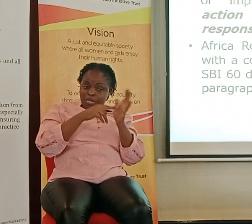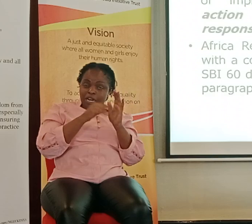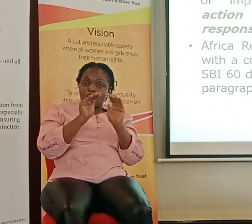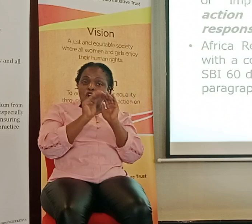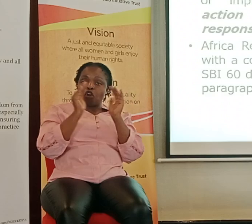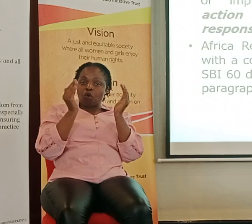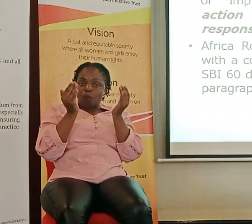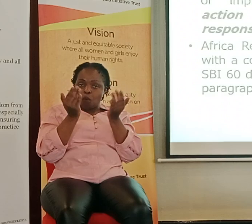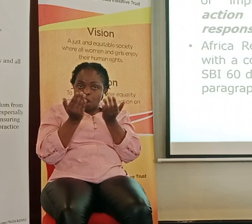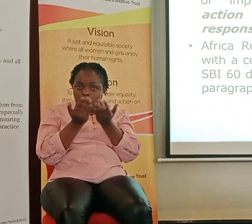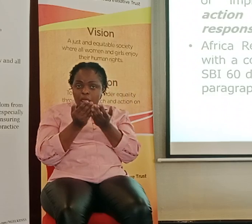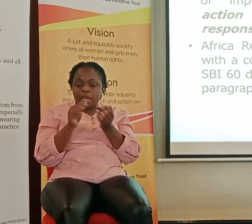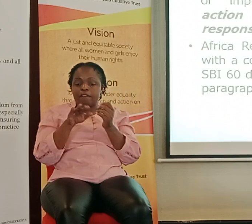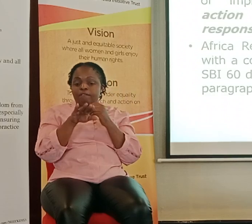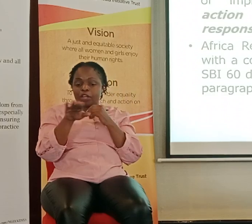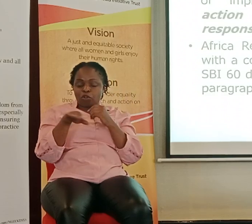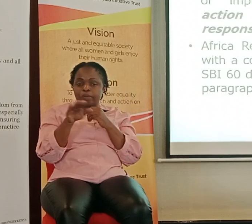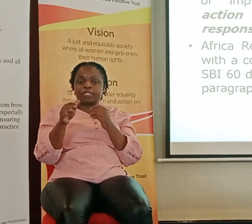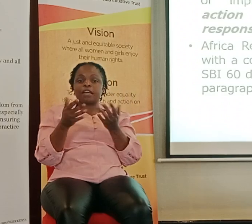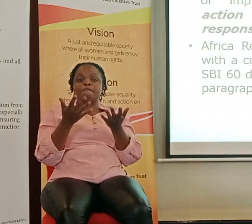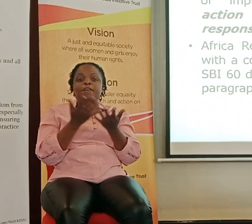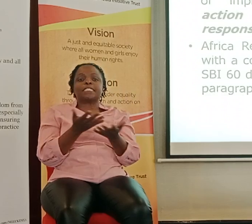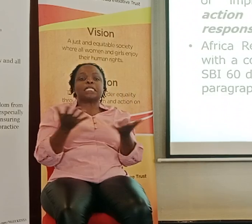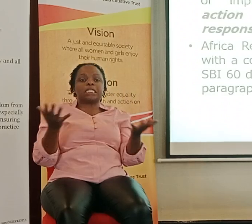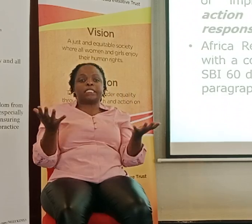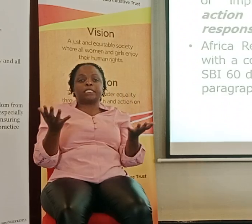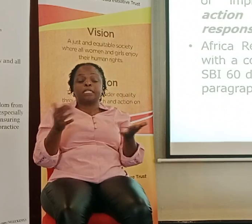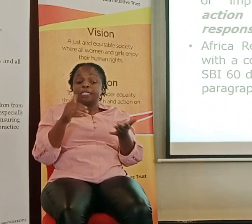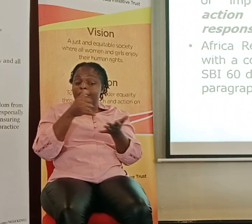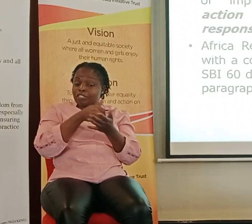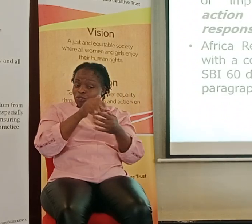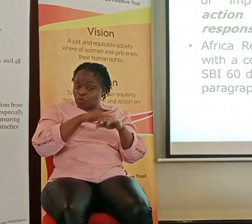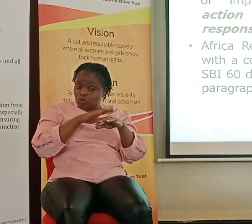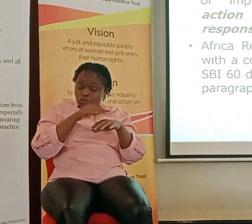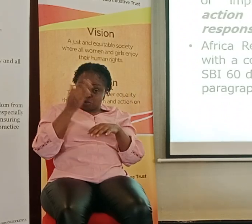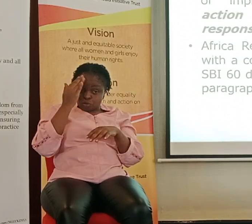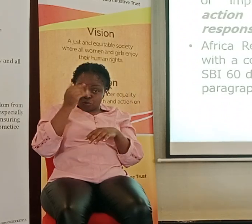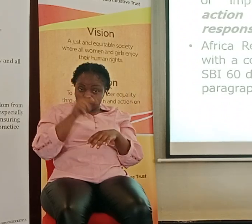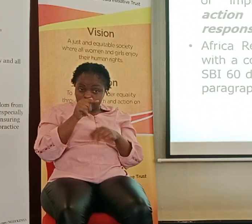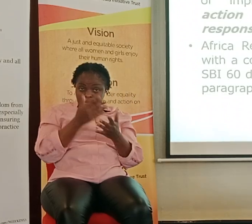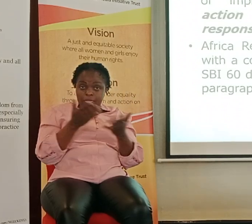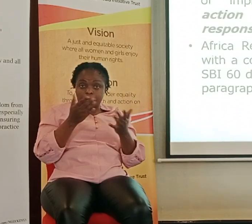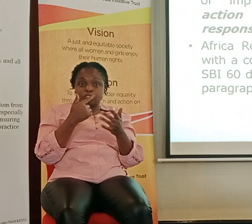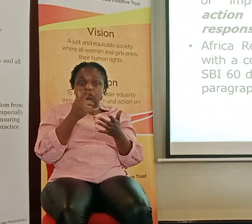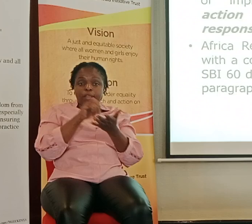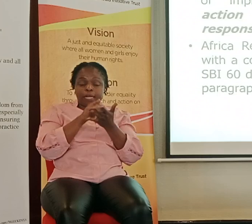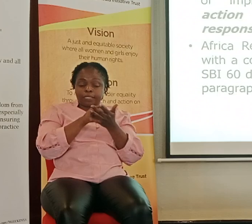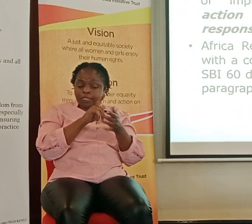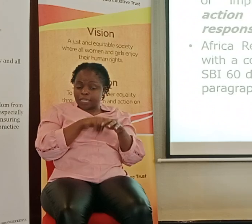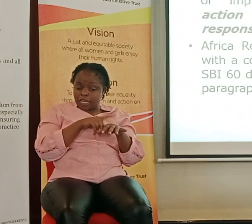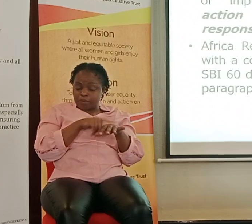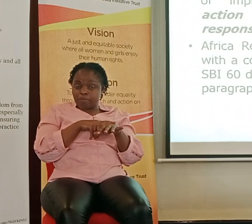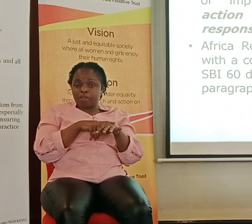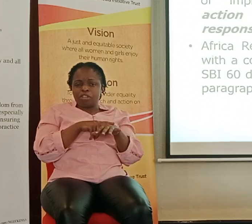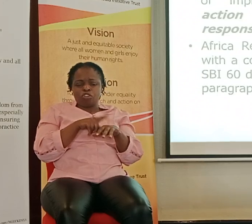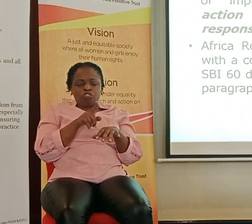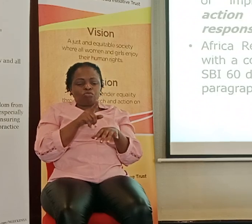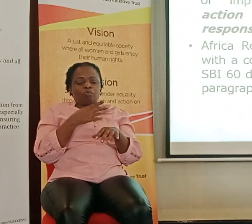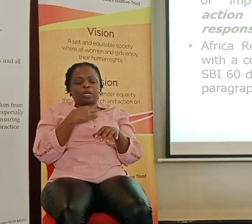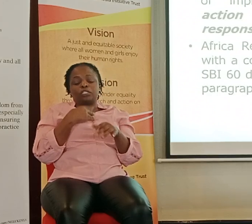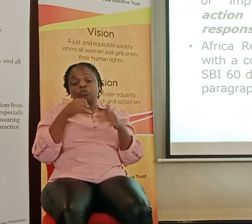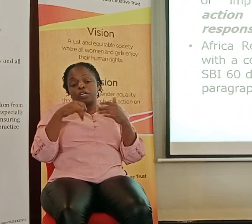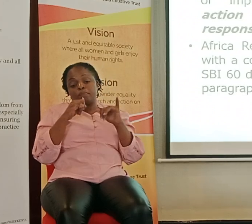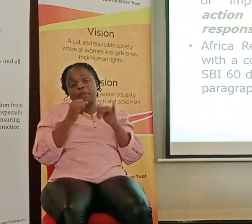Global Environment Facility. It's good to know these things. And actually, when you go to their website, you might actually